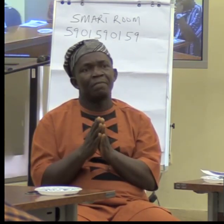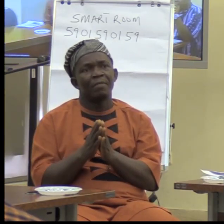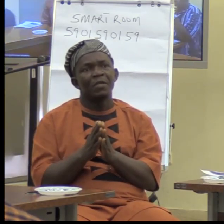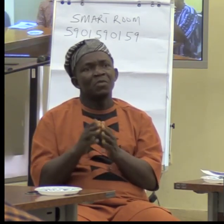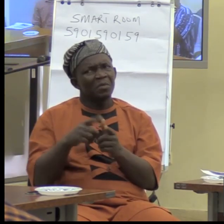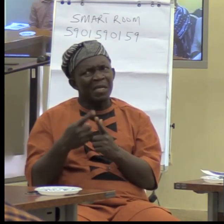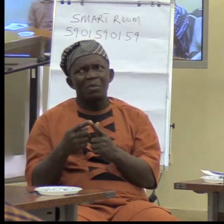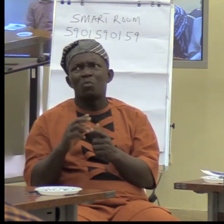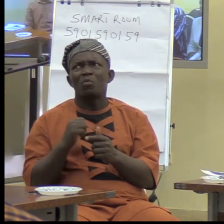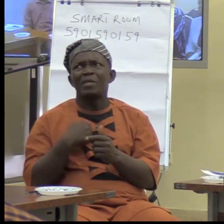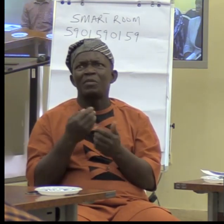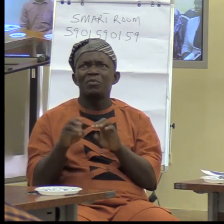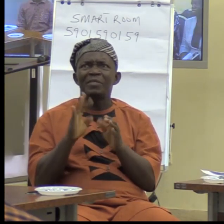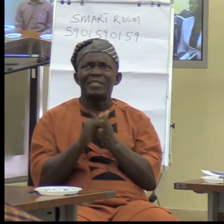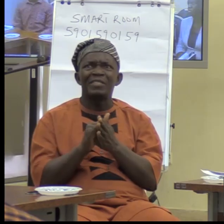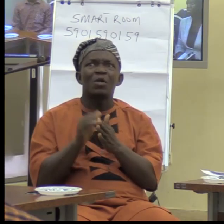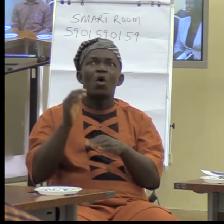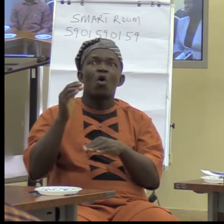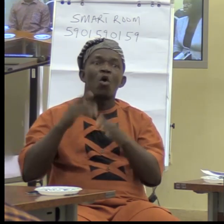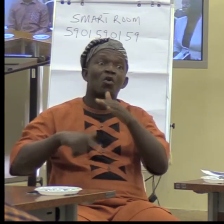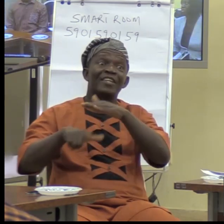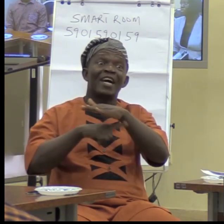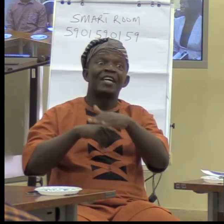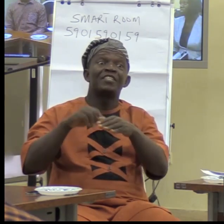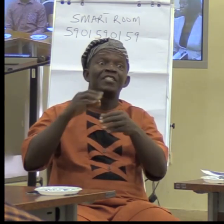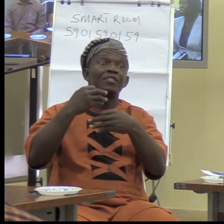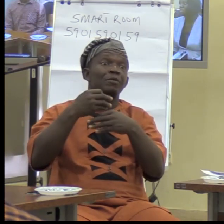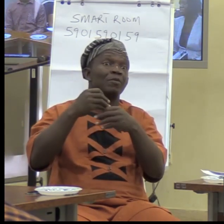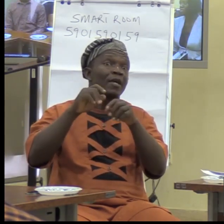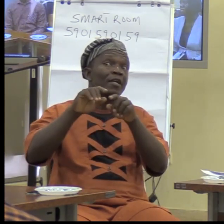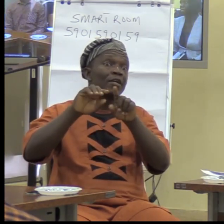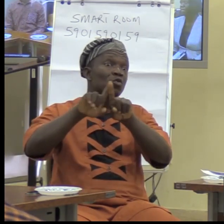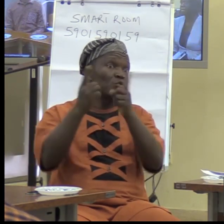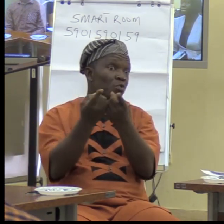and CEDA that we did. We were looking at